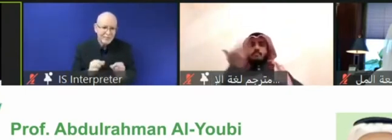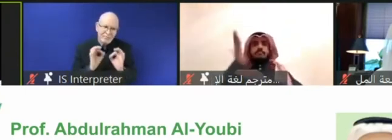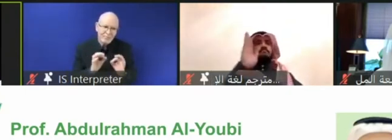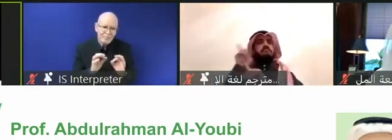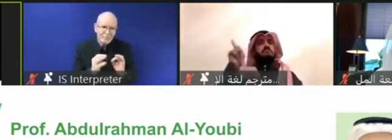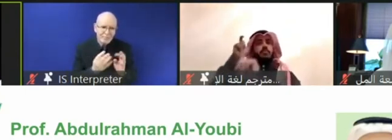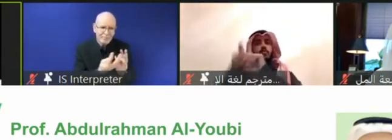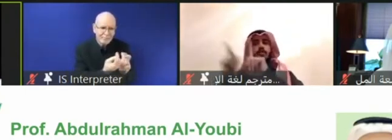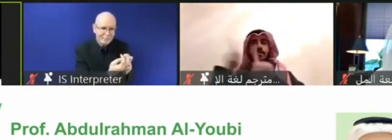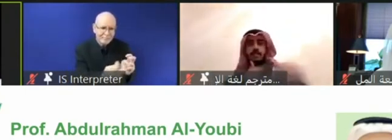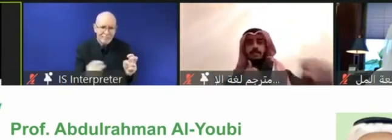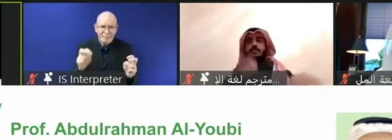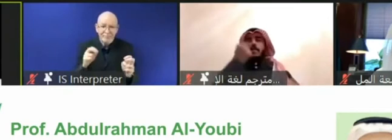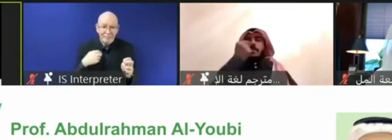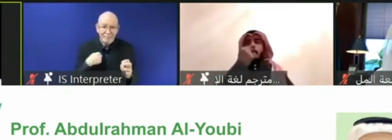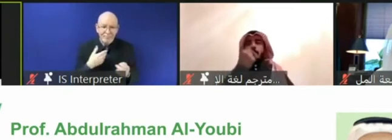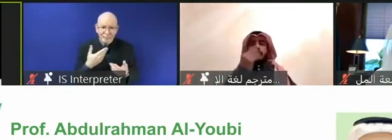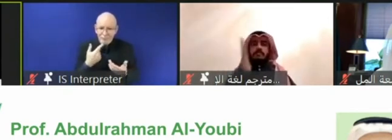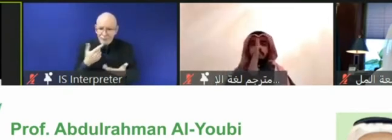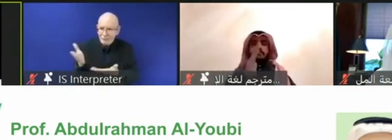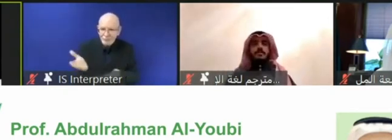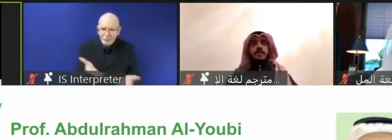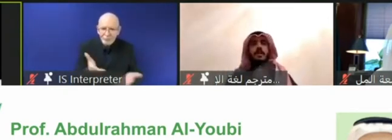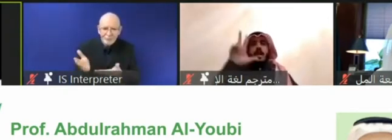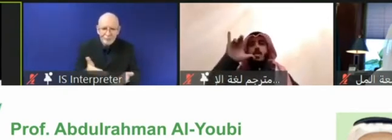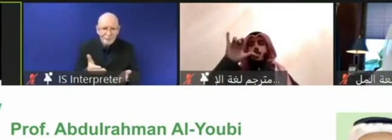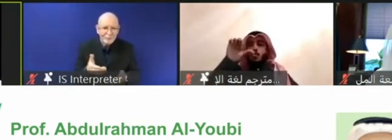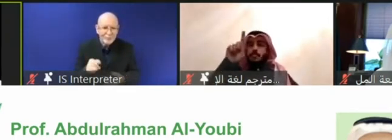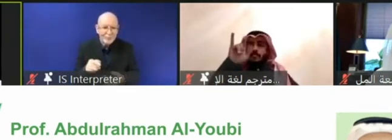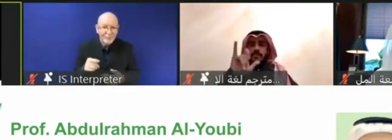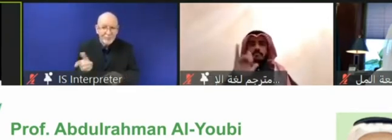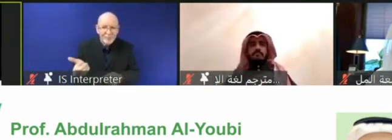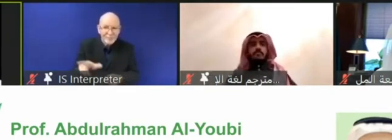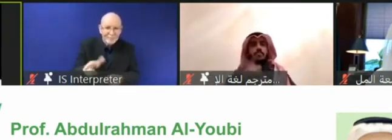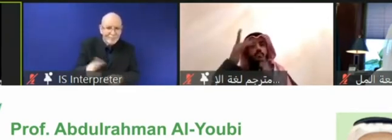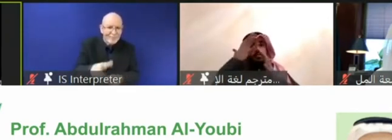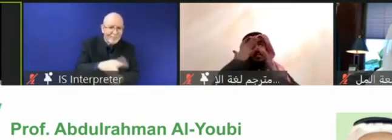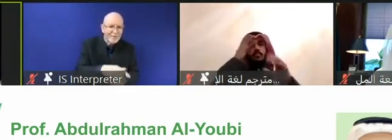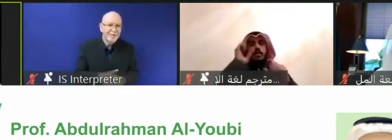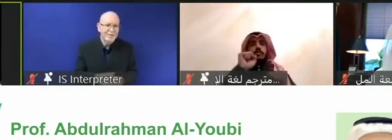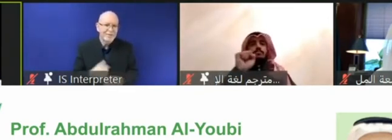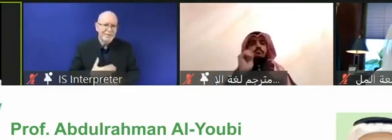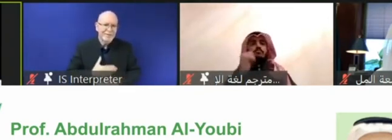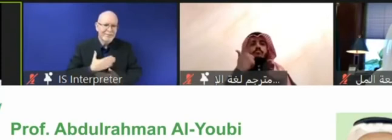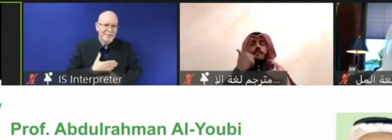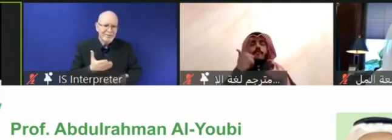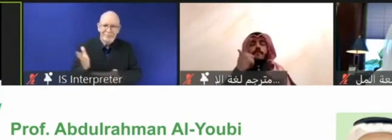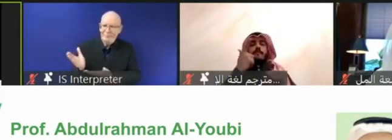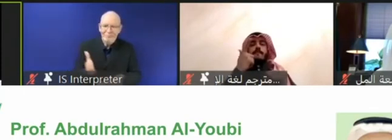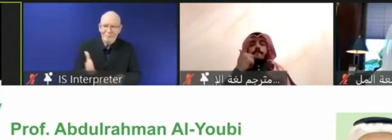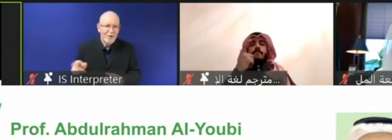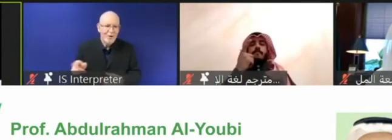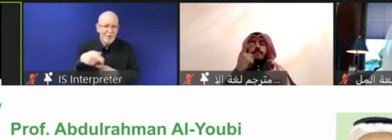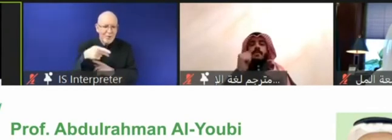of KAU. His Excellency is a professor of physical chemistry, held various positions at